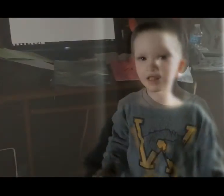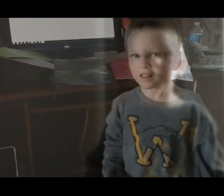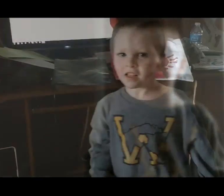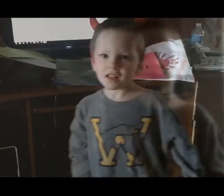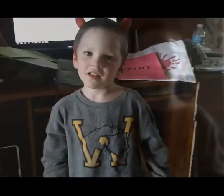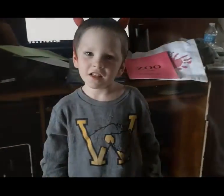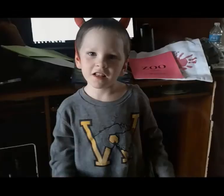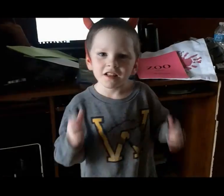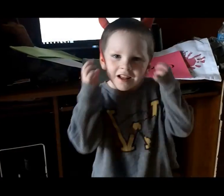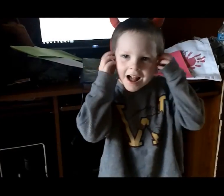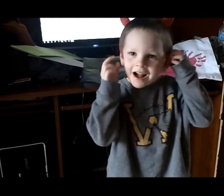Flower.